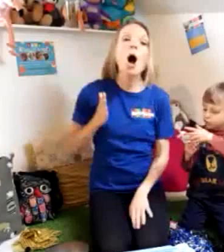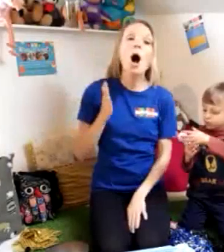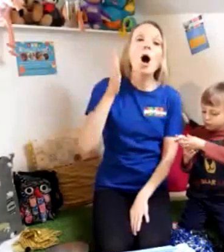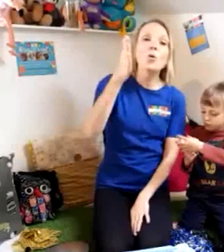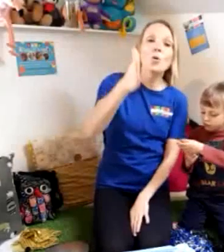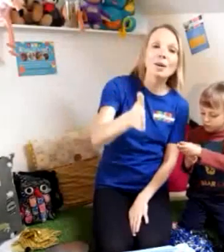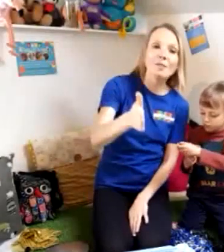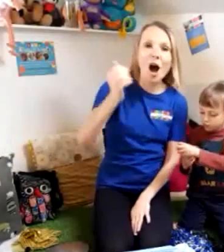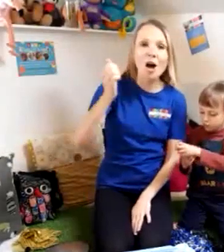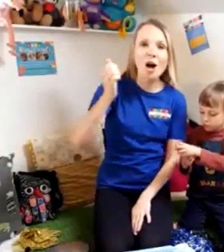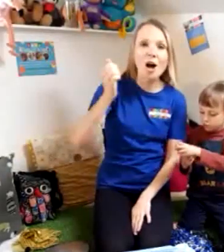Oh,